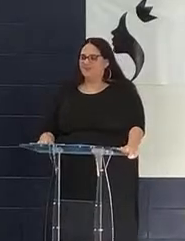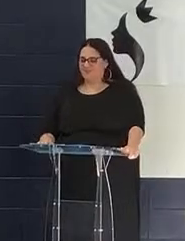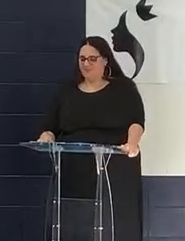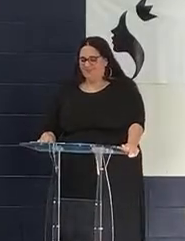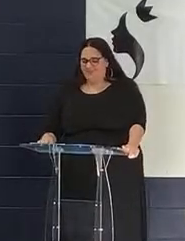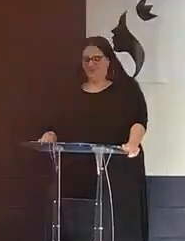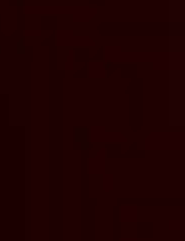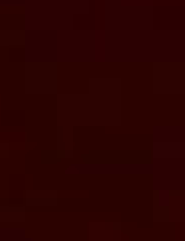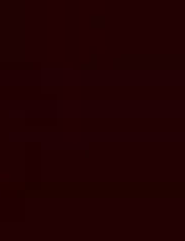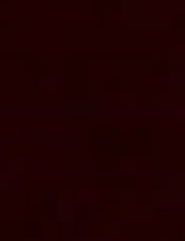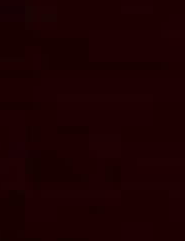Thompson.